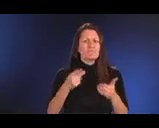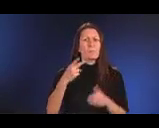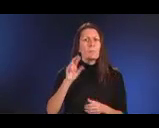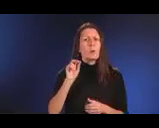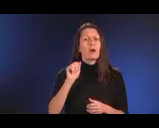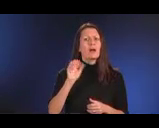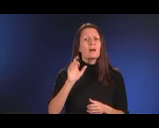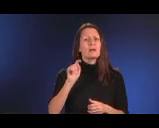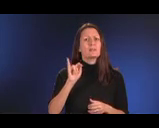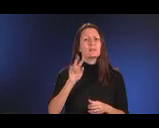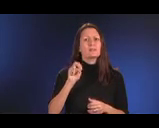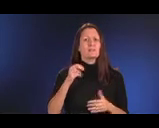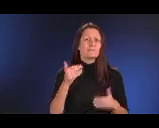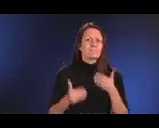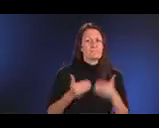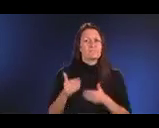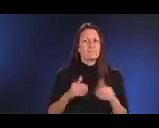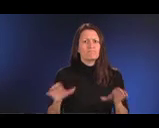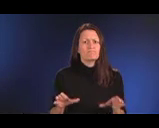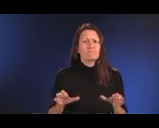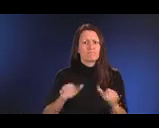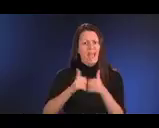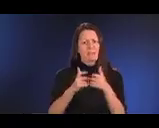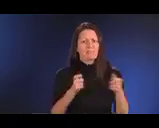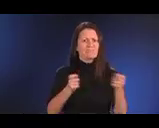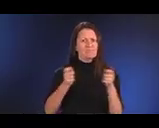proactive ways to handle their own situations.